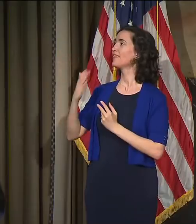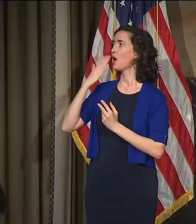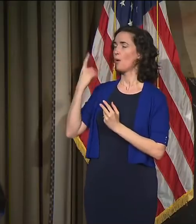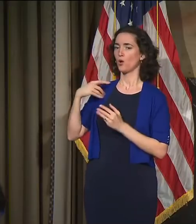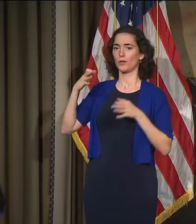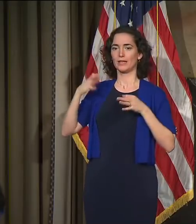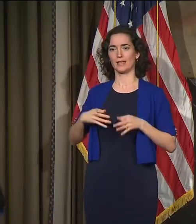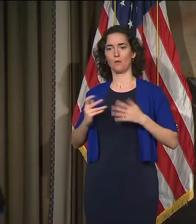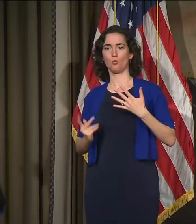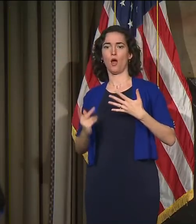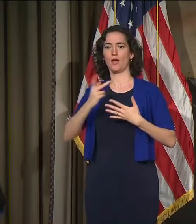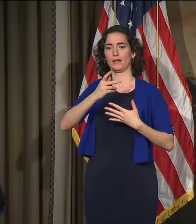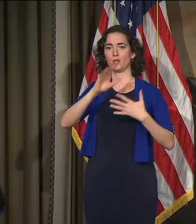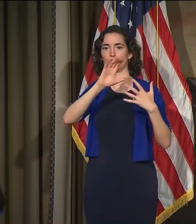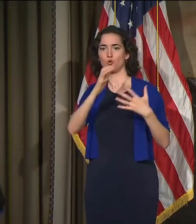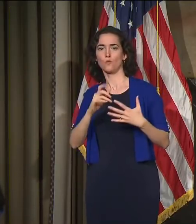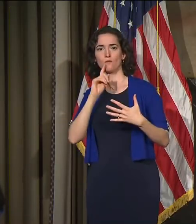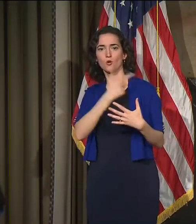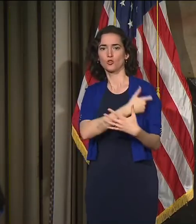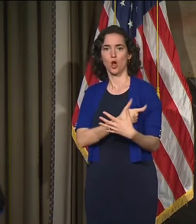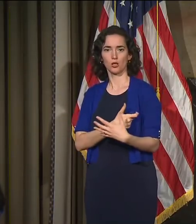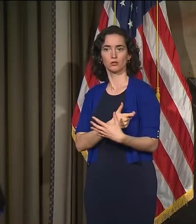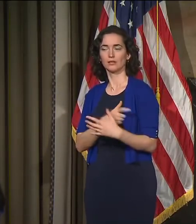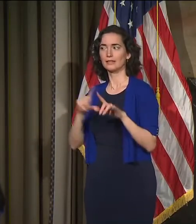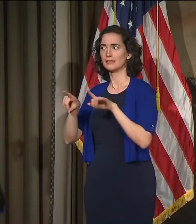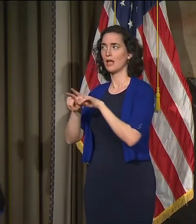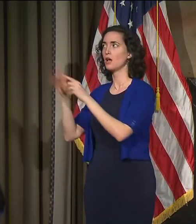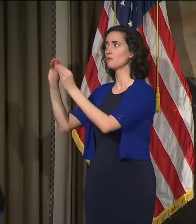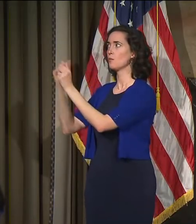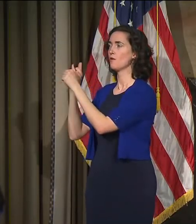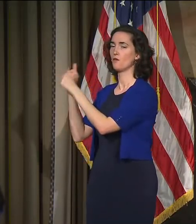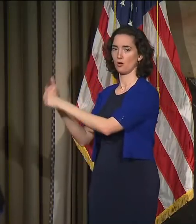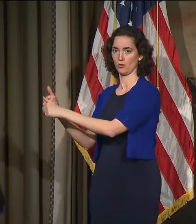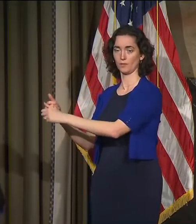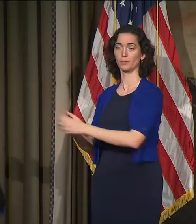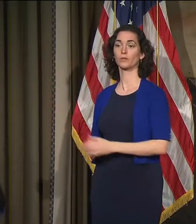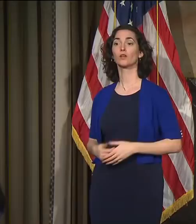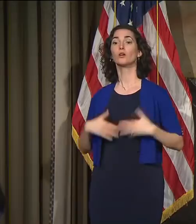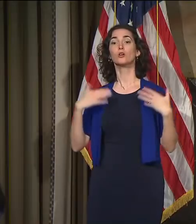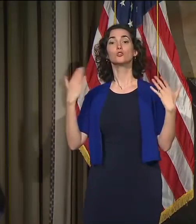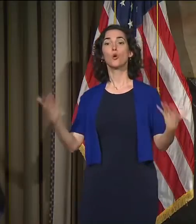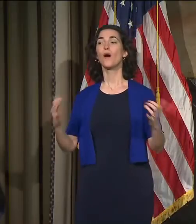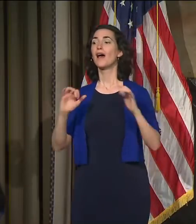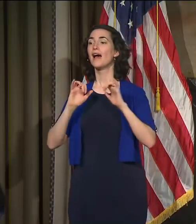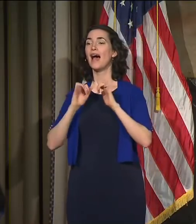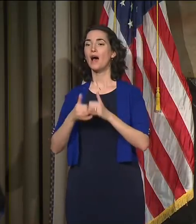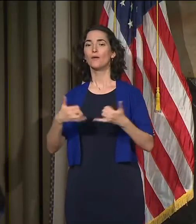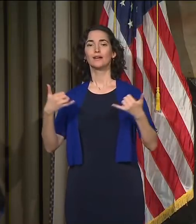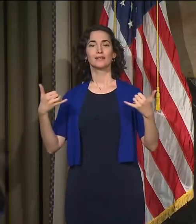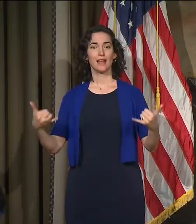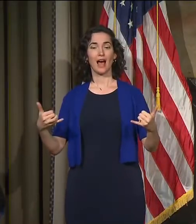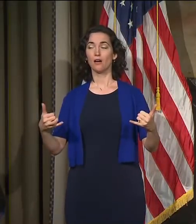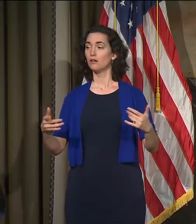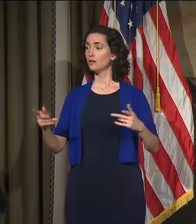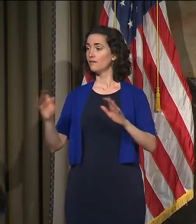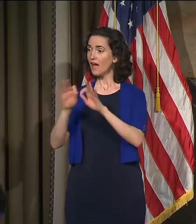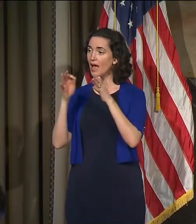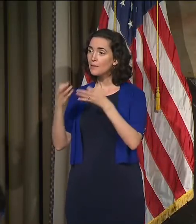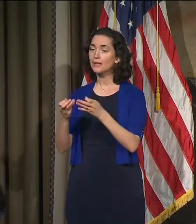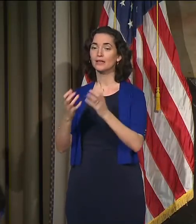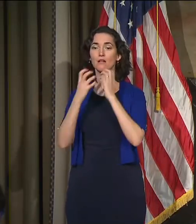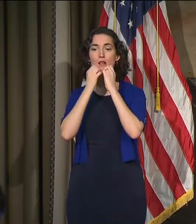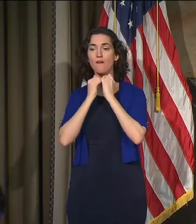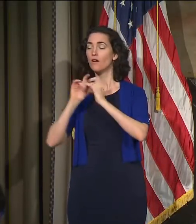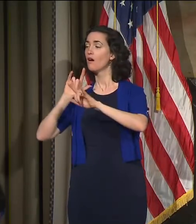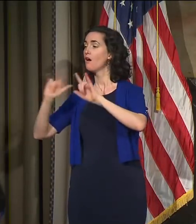priorities for vaccinations. So the best way I think that we can show our loved ones that we do in fact love them and we care about